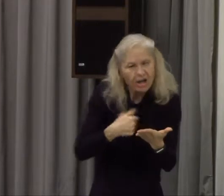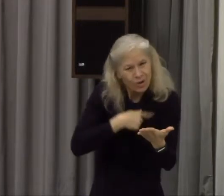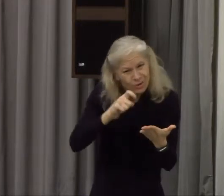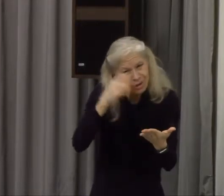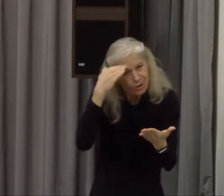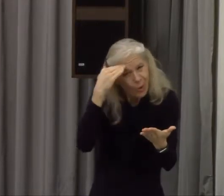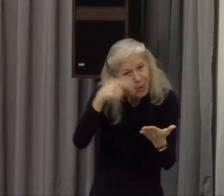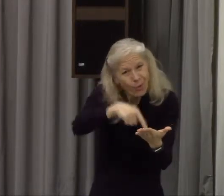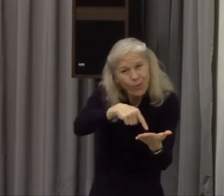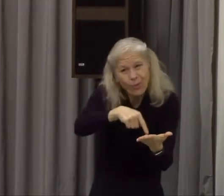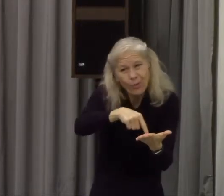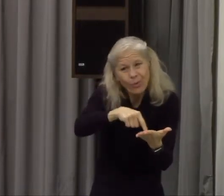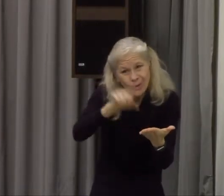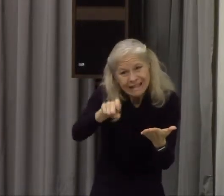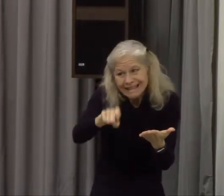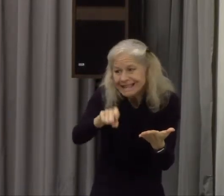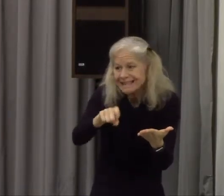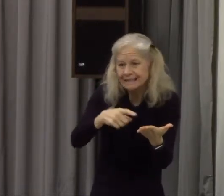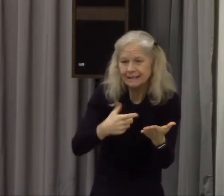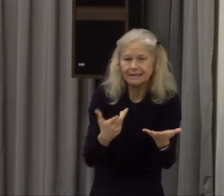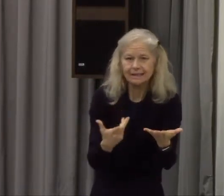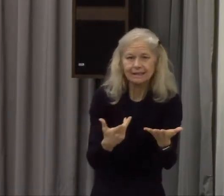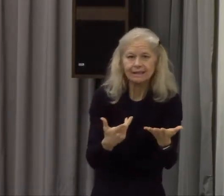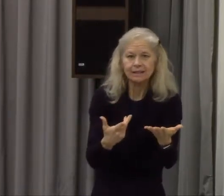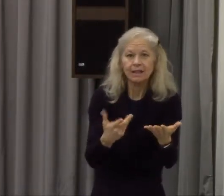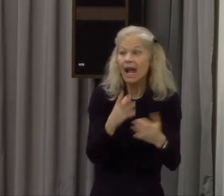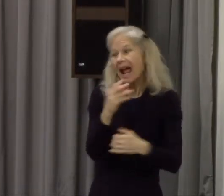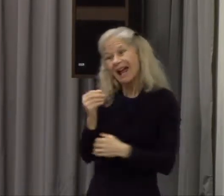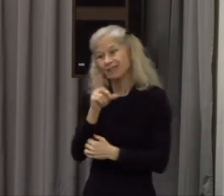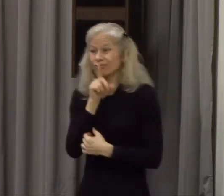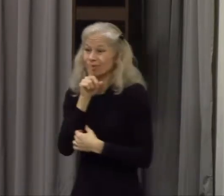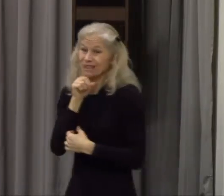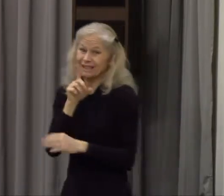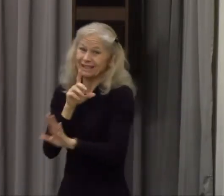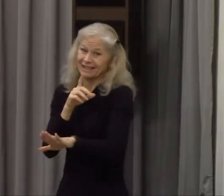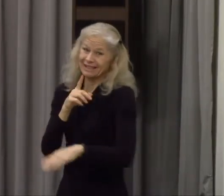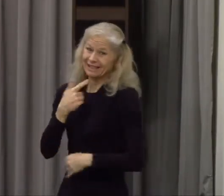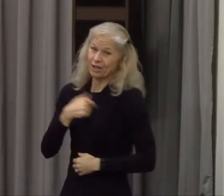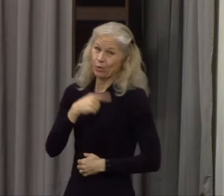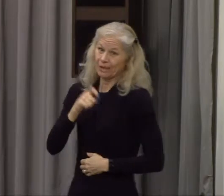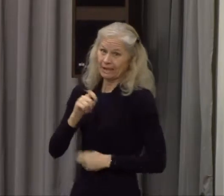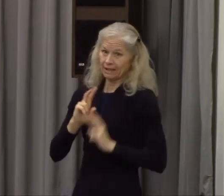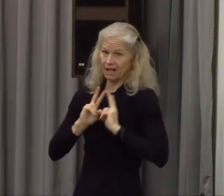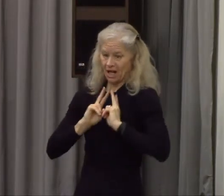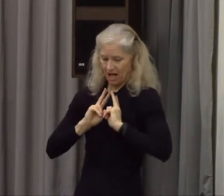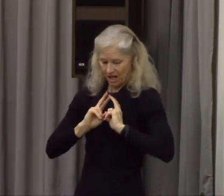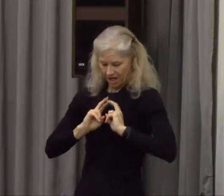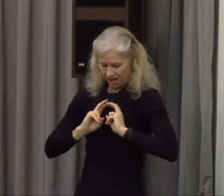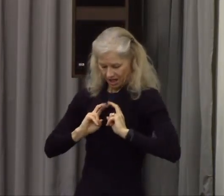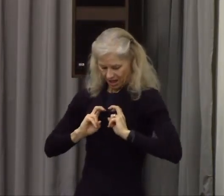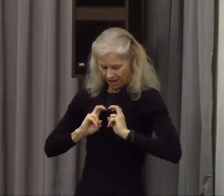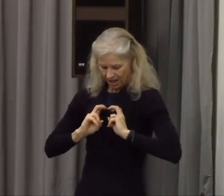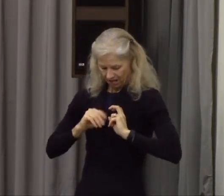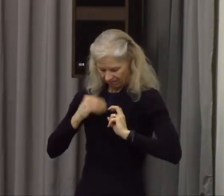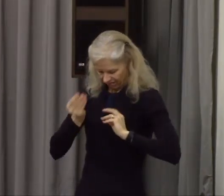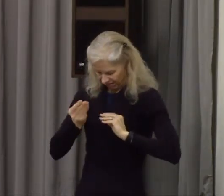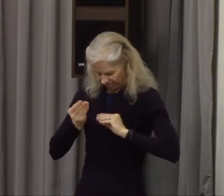We're thankful that He does that. The book of Hebrews talks about that. The word of God is